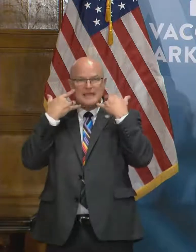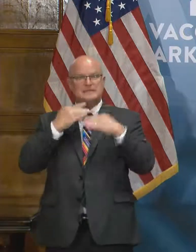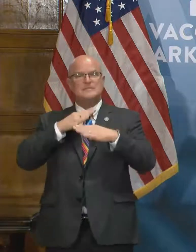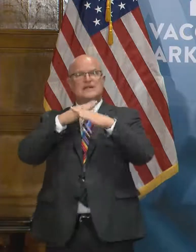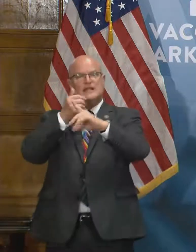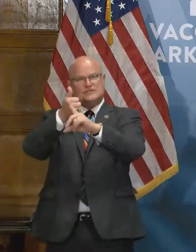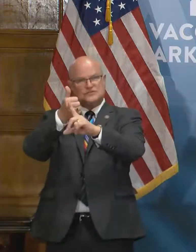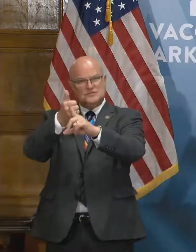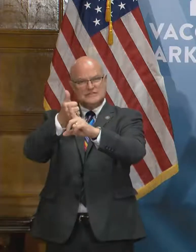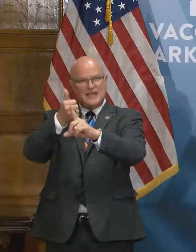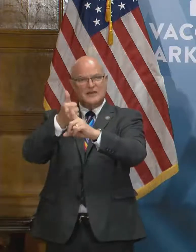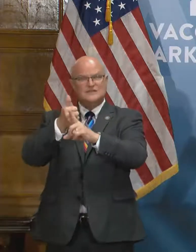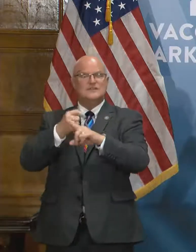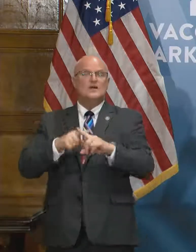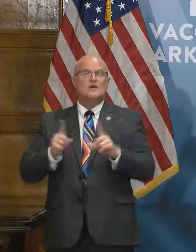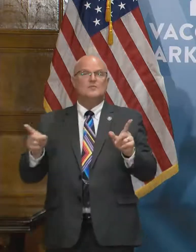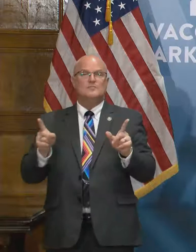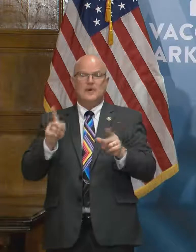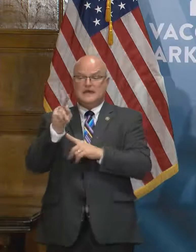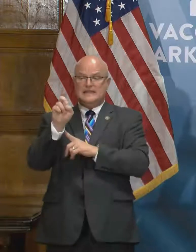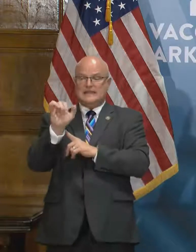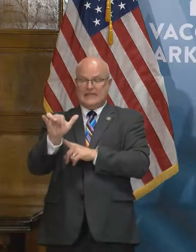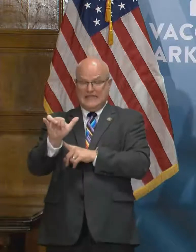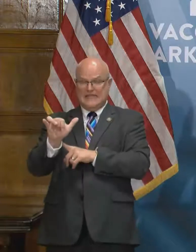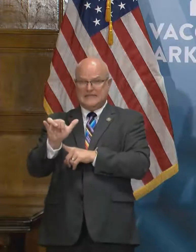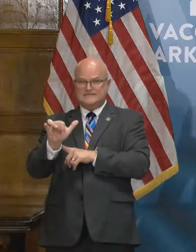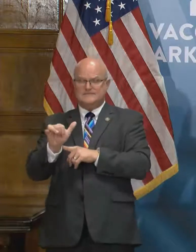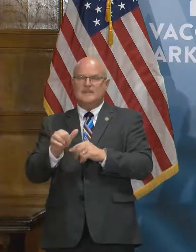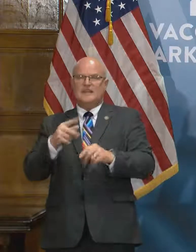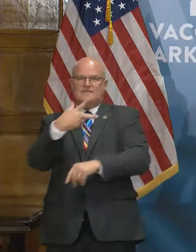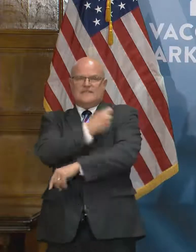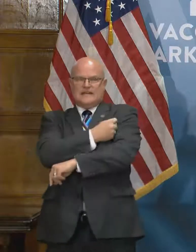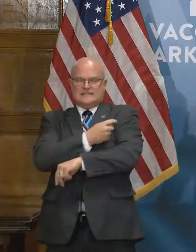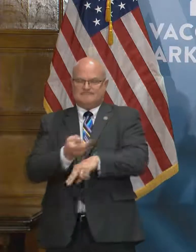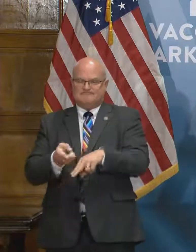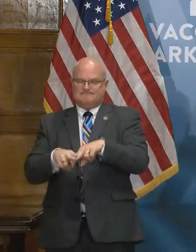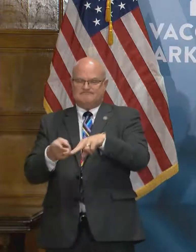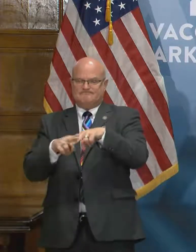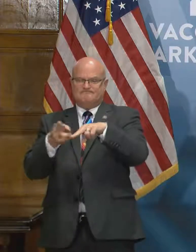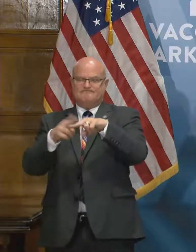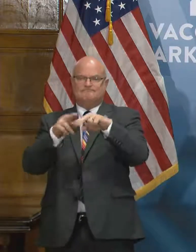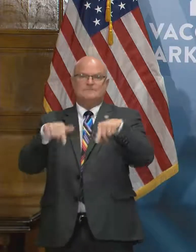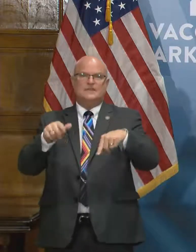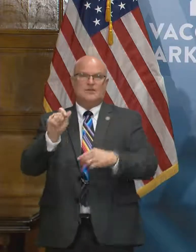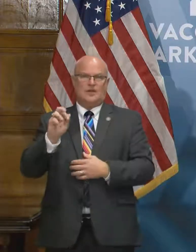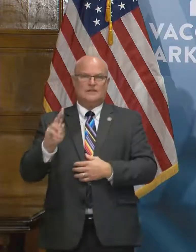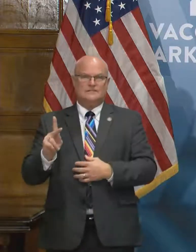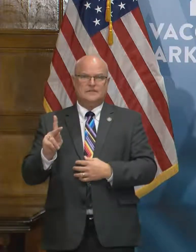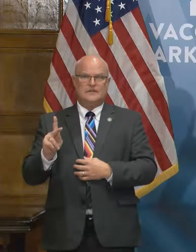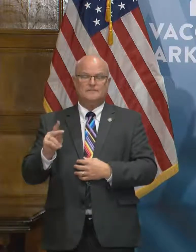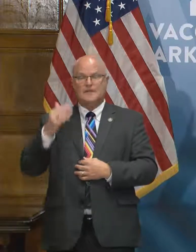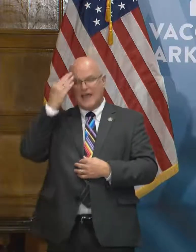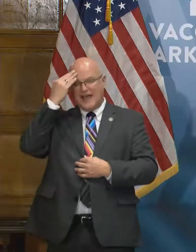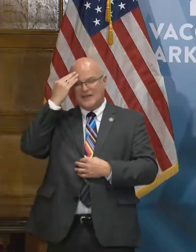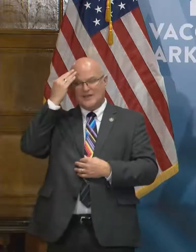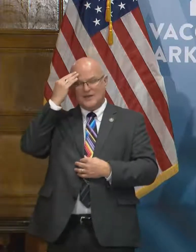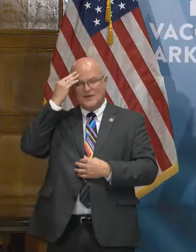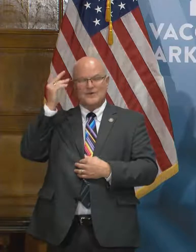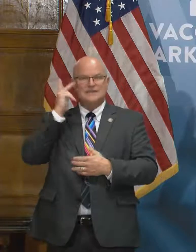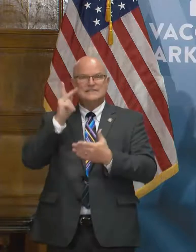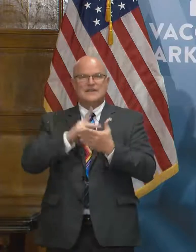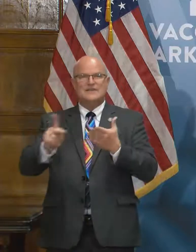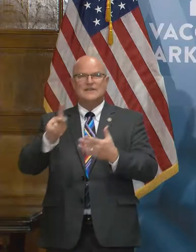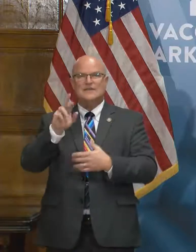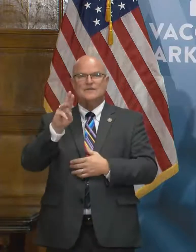protect yourself, but the key is let's increase our vaccination rates in Arkansas, and I know, again, Secretary Romero will have some